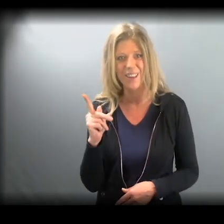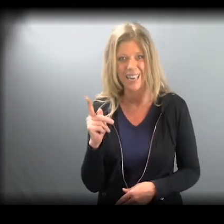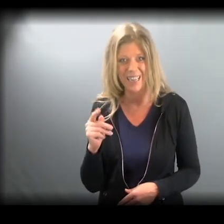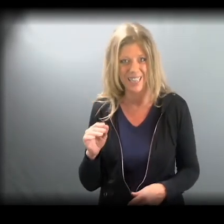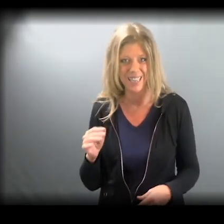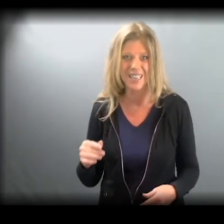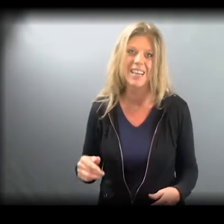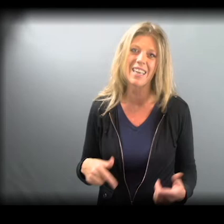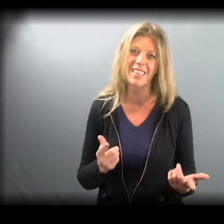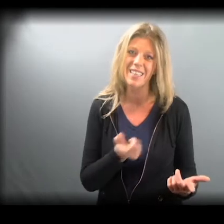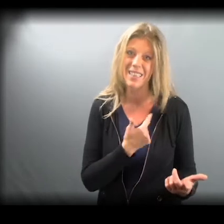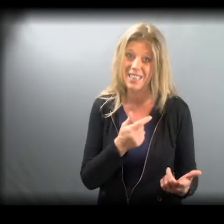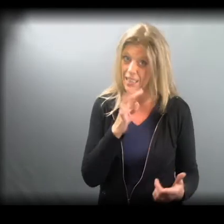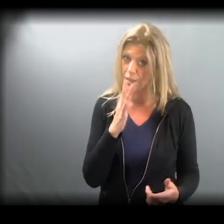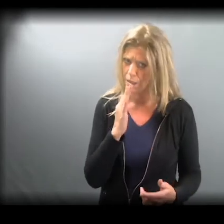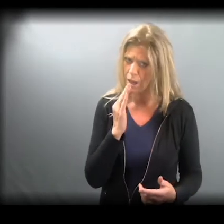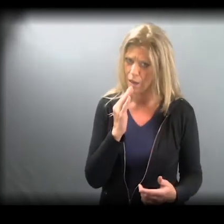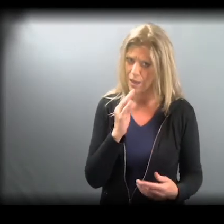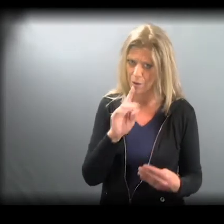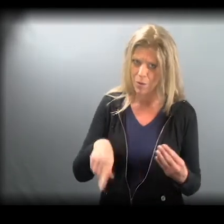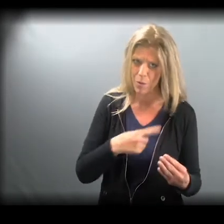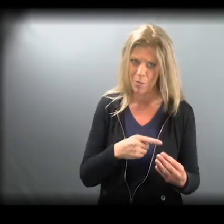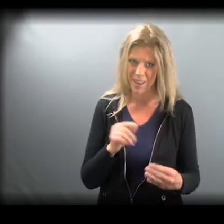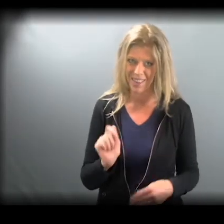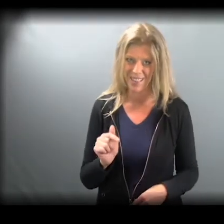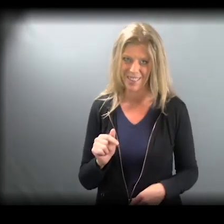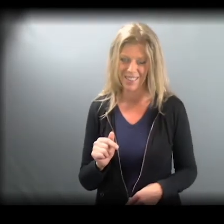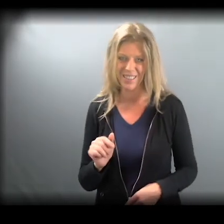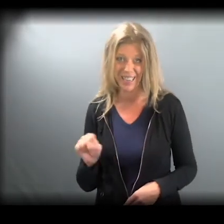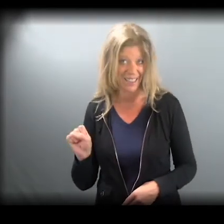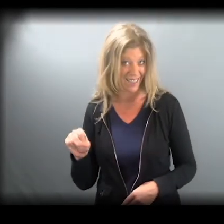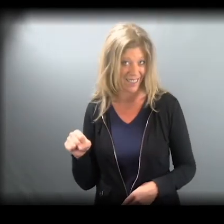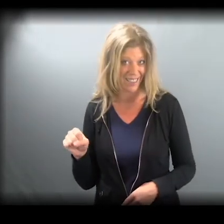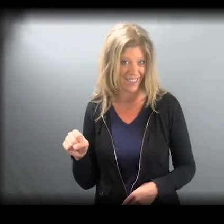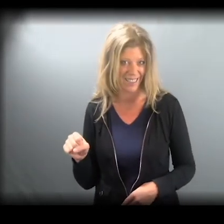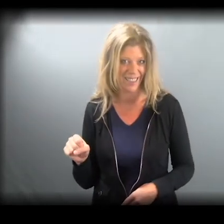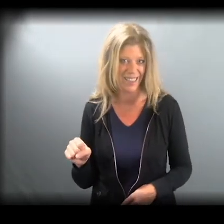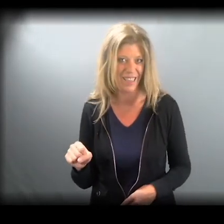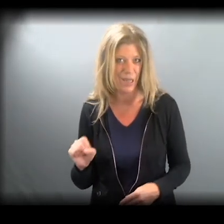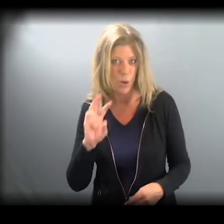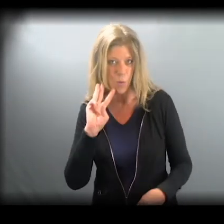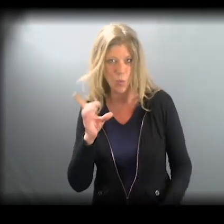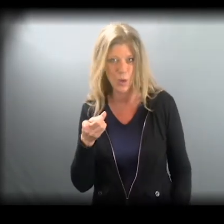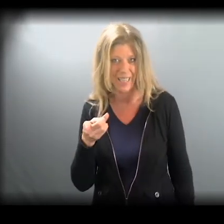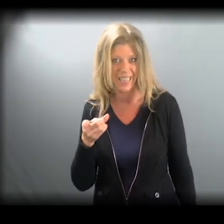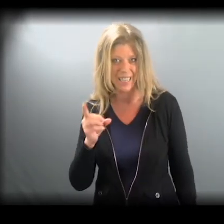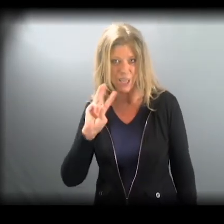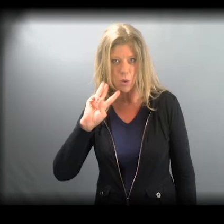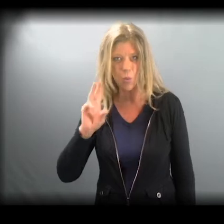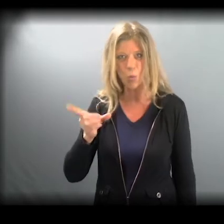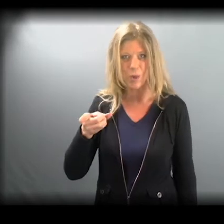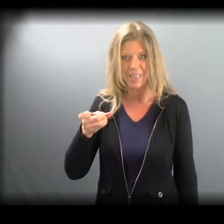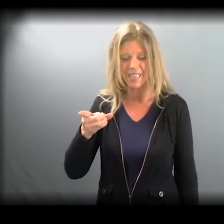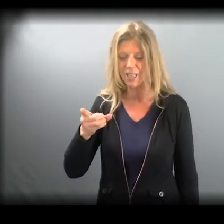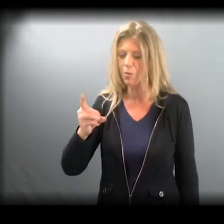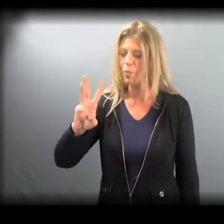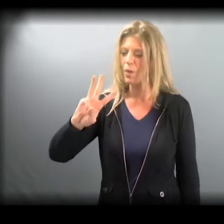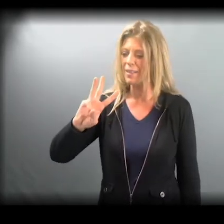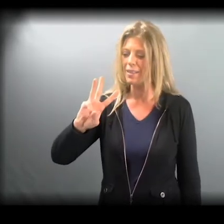Okay, let's talk about this, yes? Would. It's a